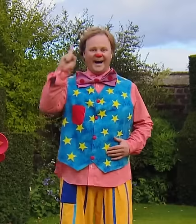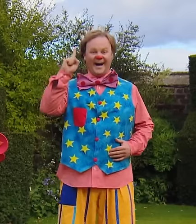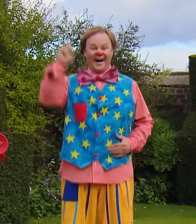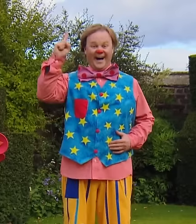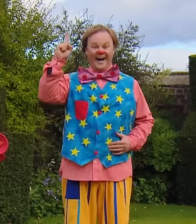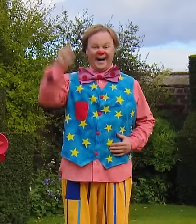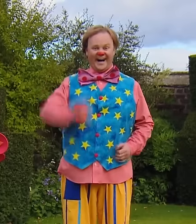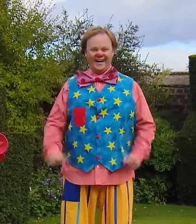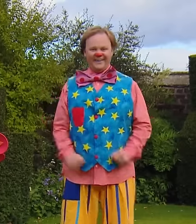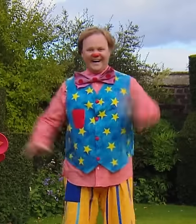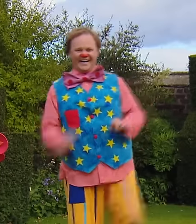Aha!